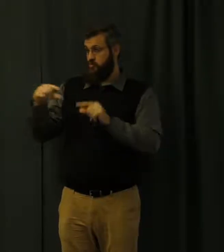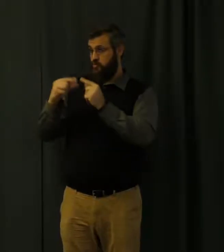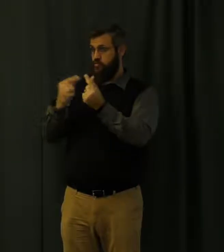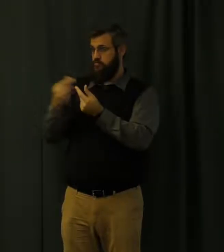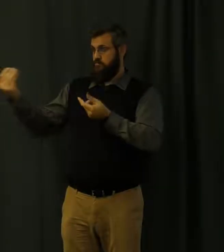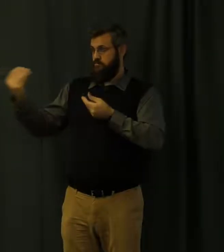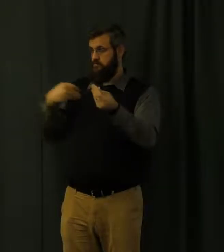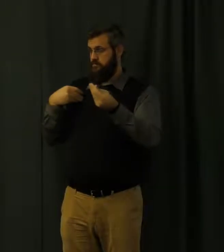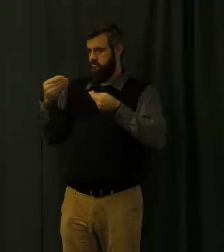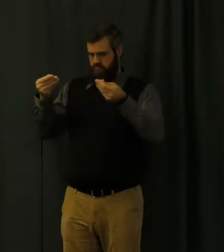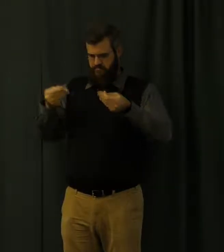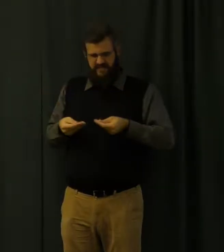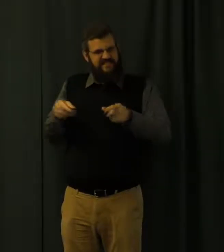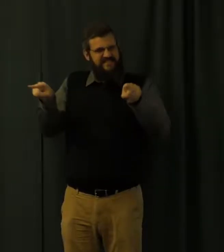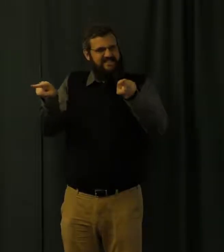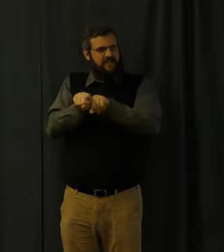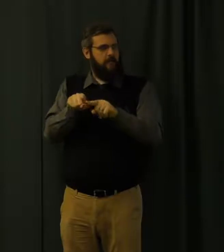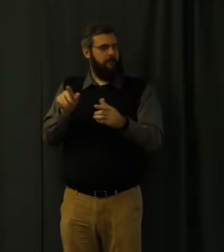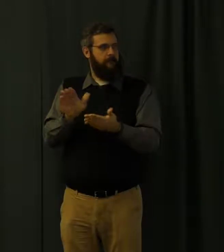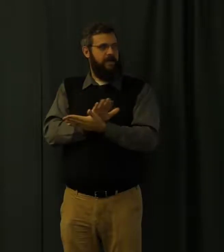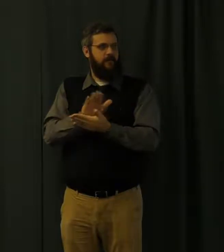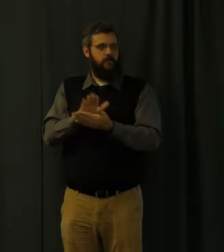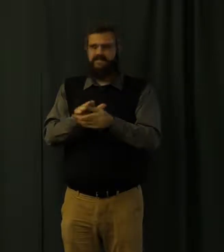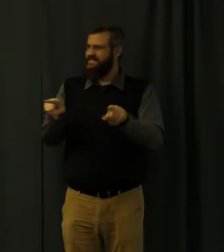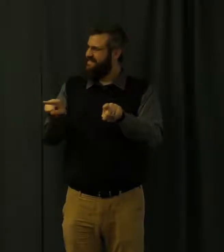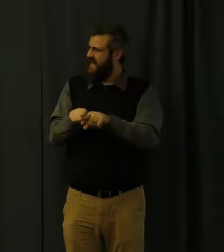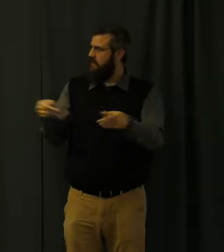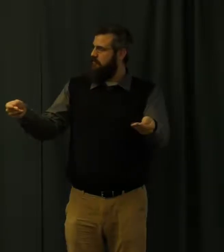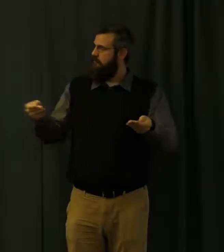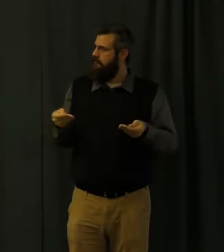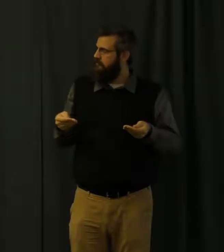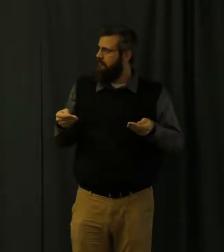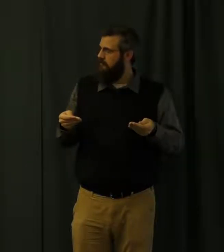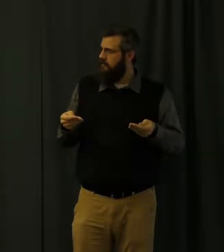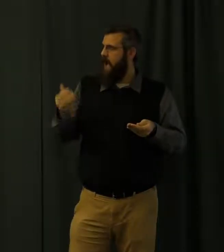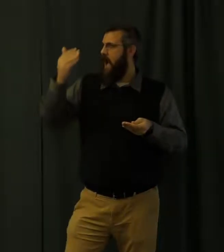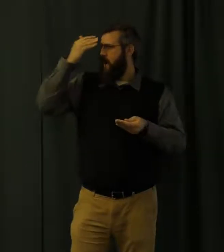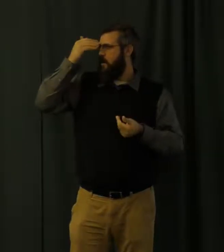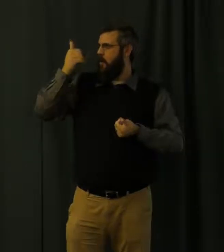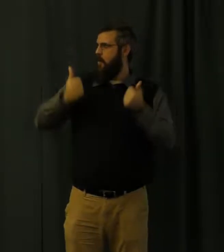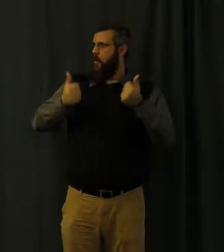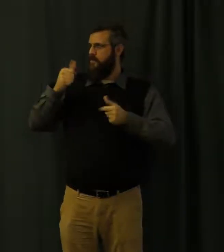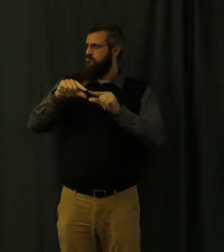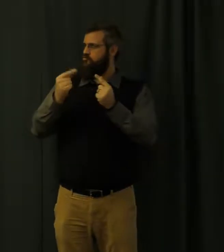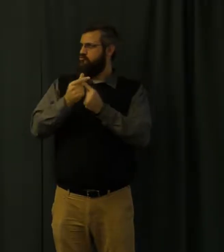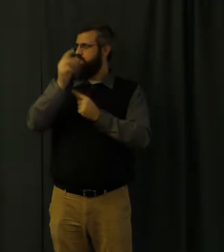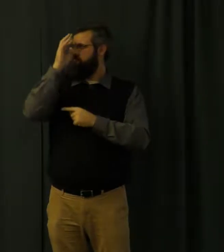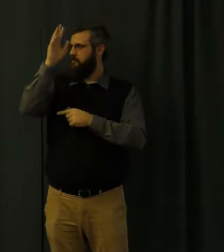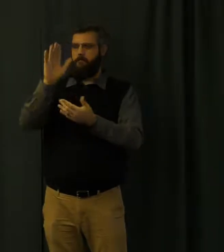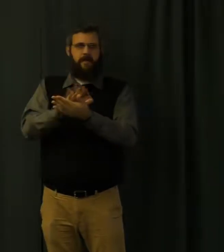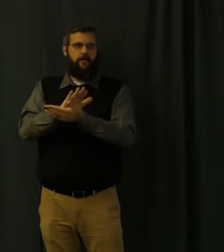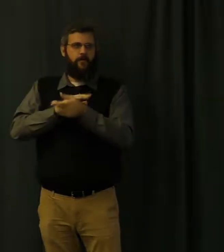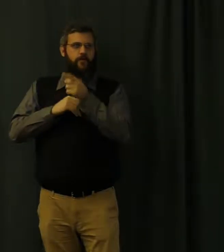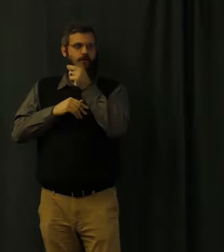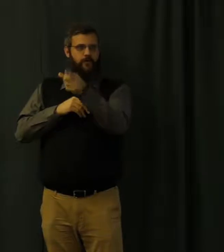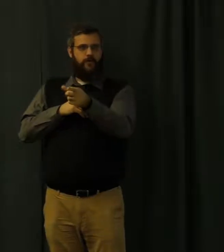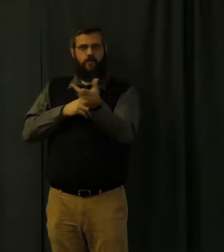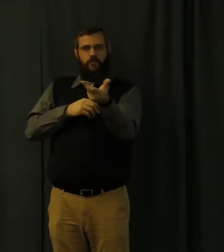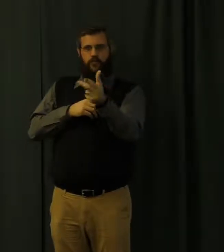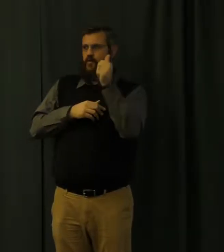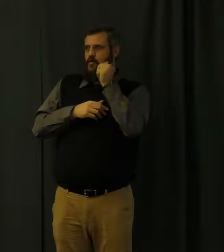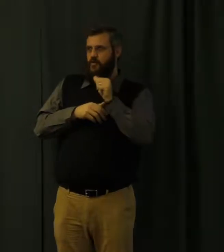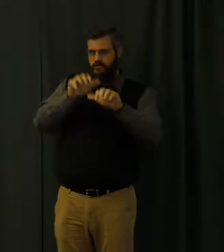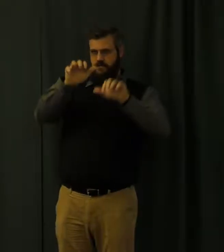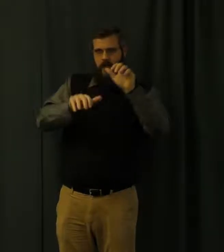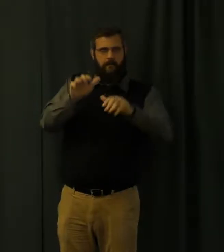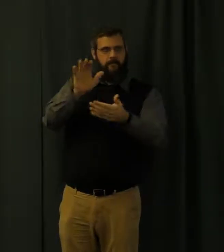paper. Now, I know which group's paper it really was because I've been grading these kids writing all year, and I know it was like these 3 little girls that